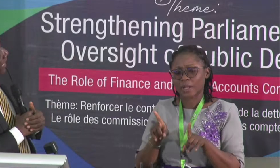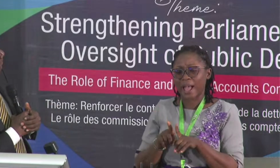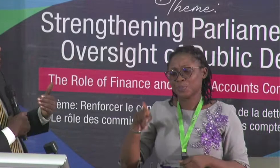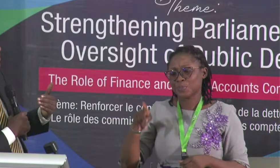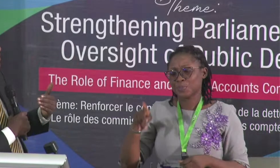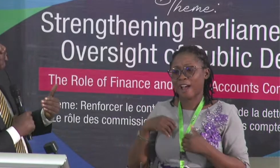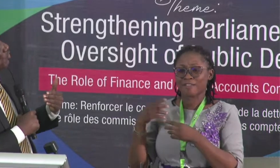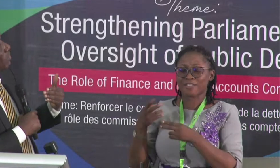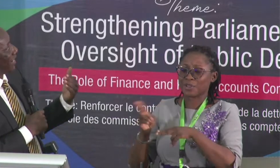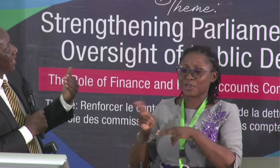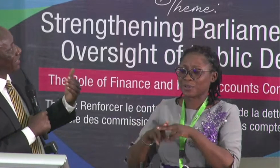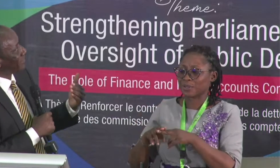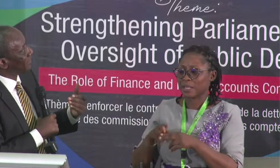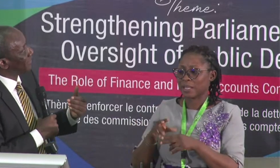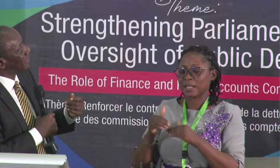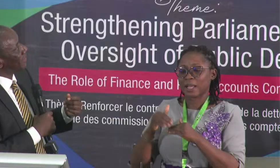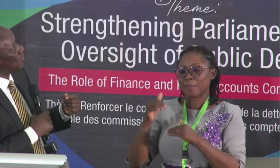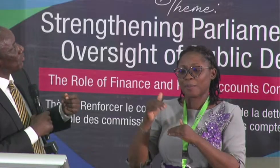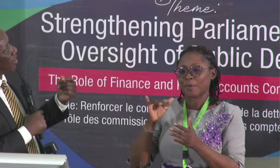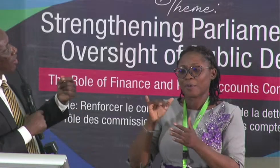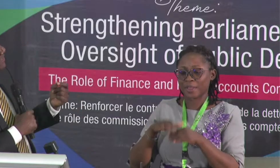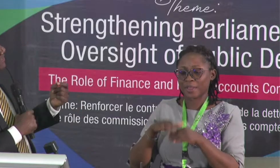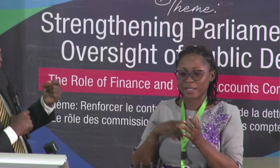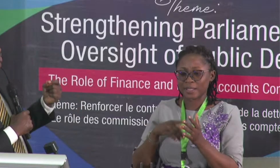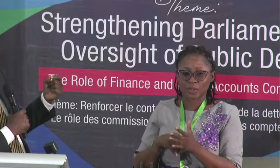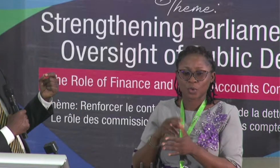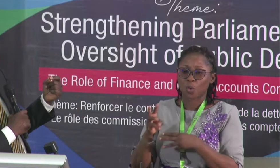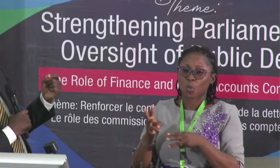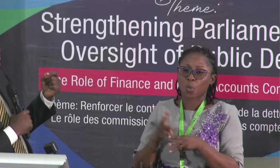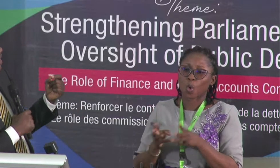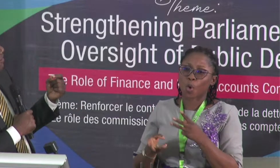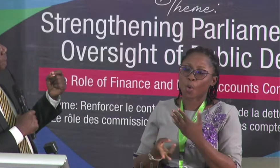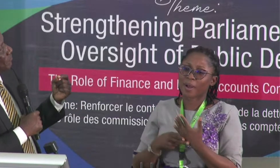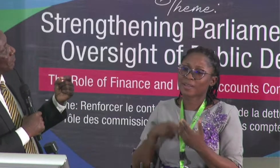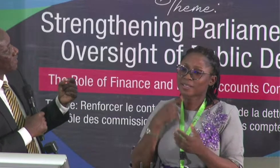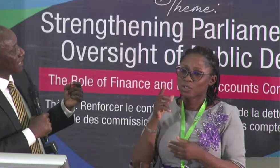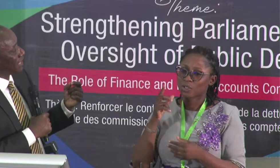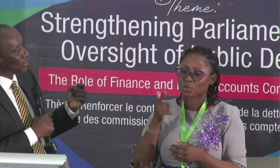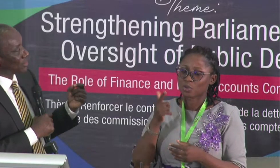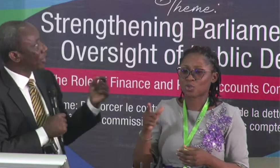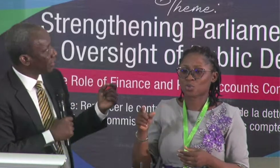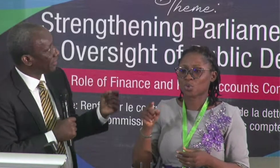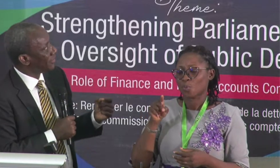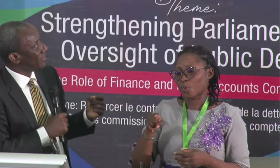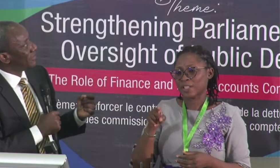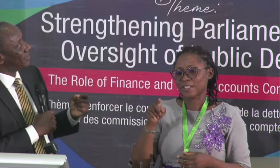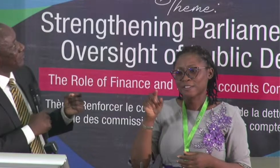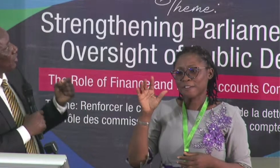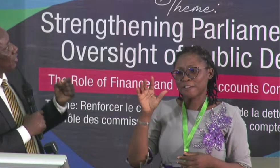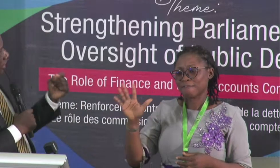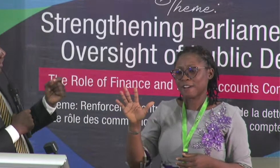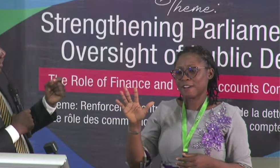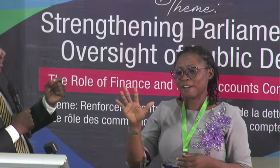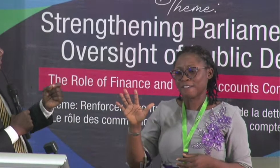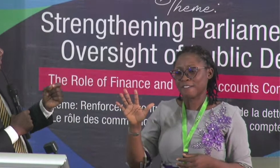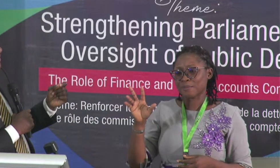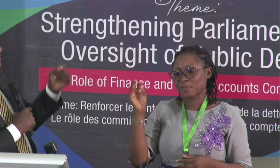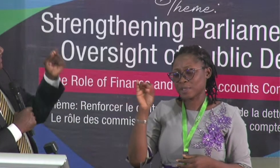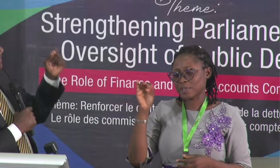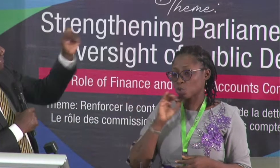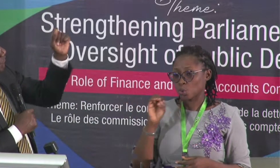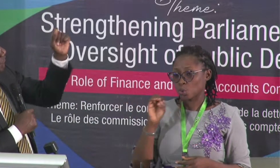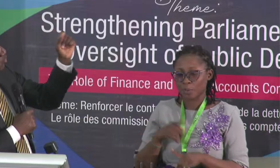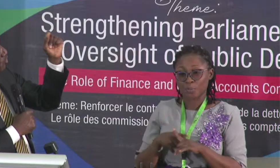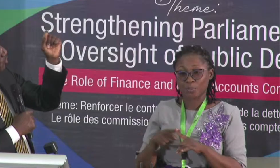we had about, so it should be more than this. World Bank says 22.5% is okay. But today,